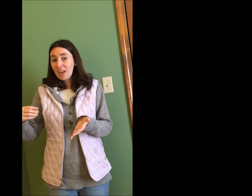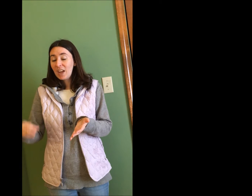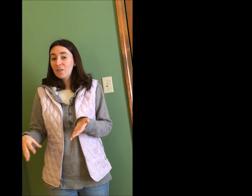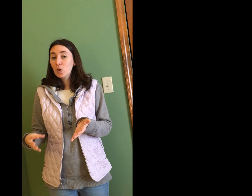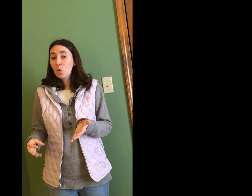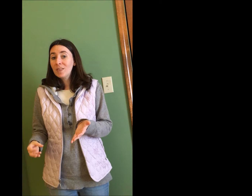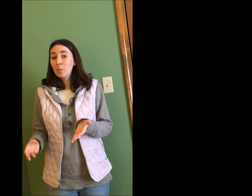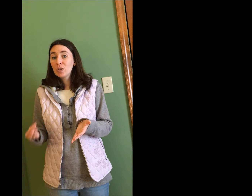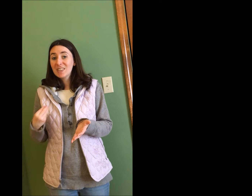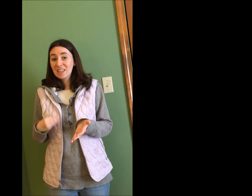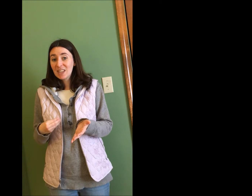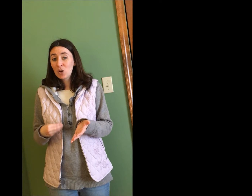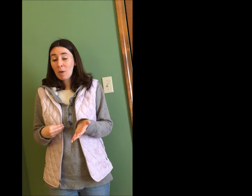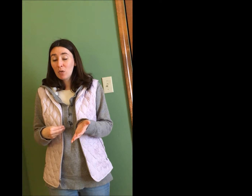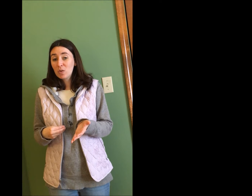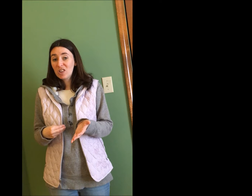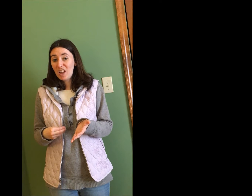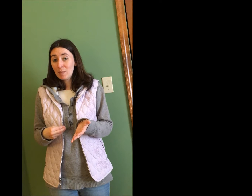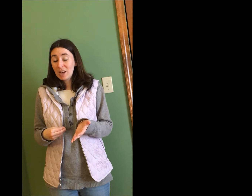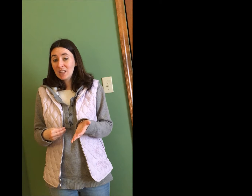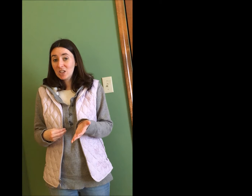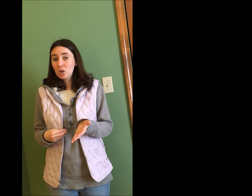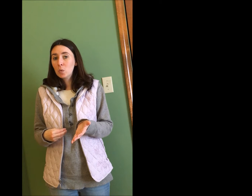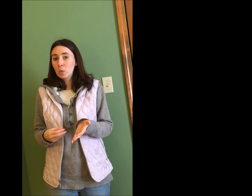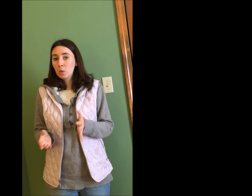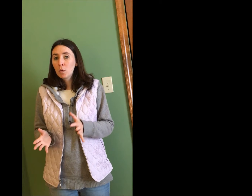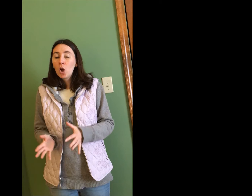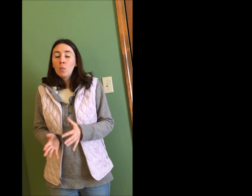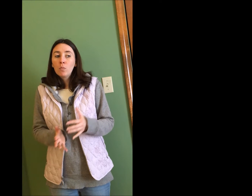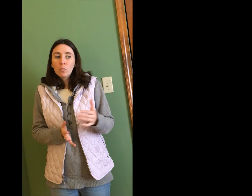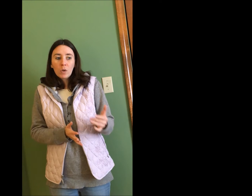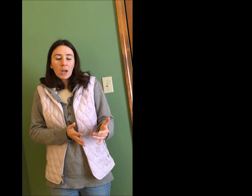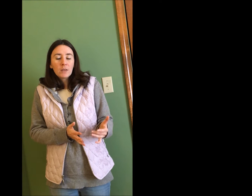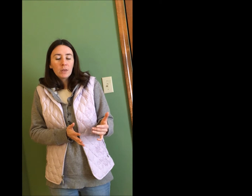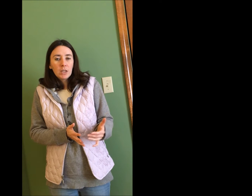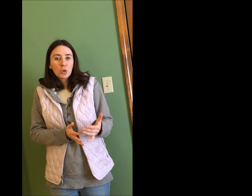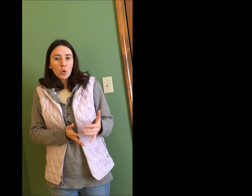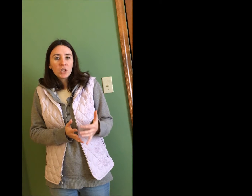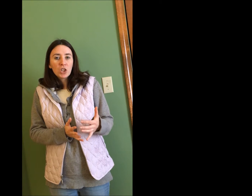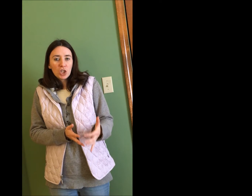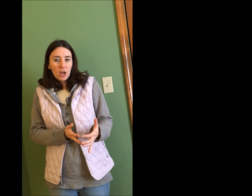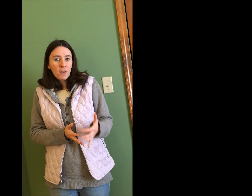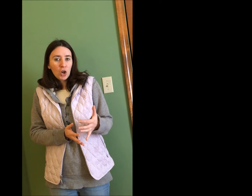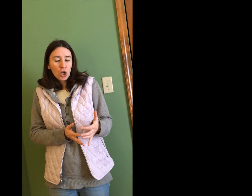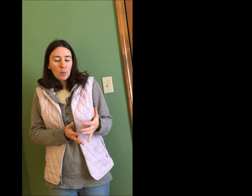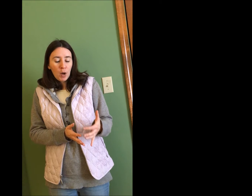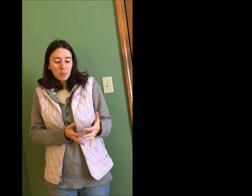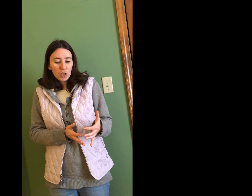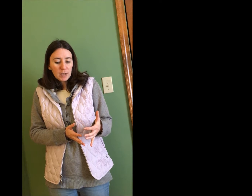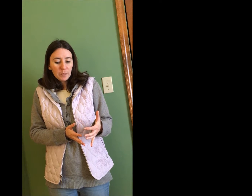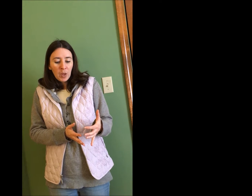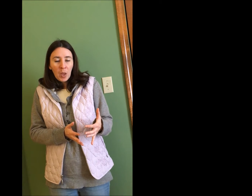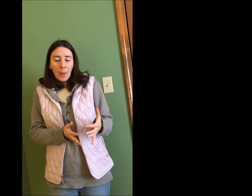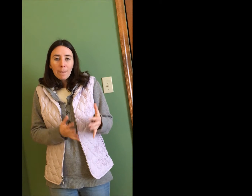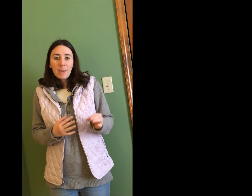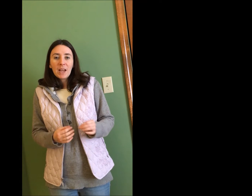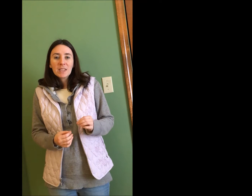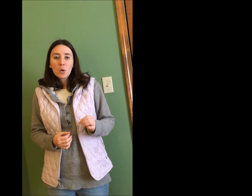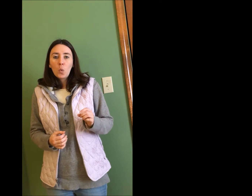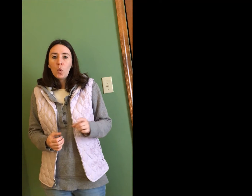If they're one that puts things in their mouth, which a lot of my kids do, we would kind of lean towards the shaving cream option. Because one